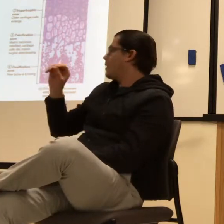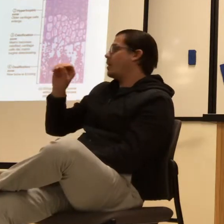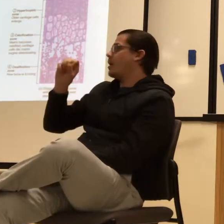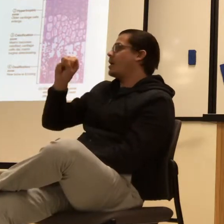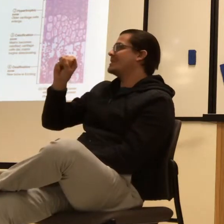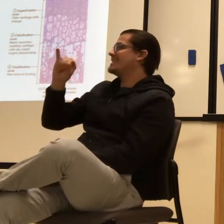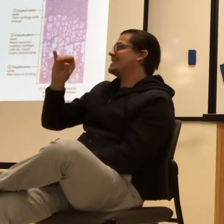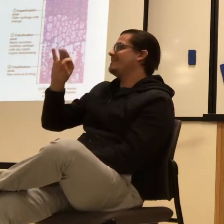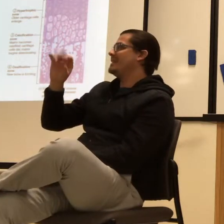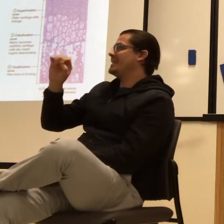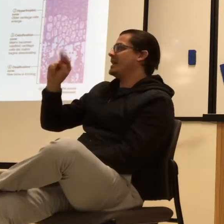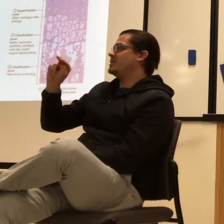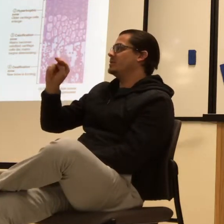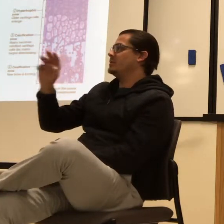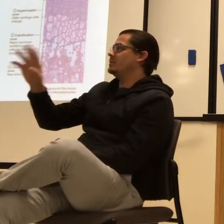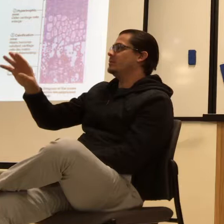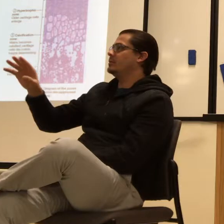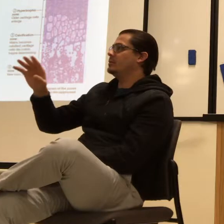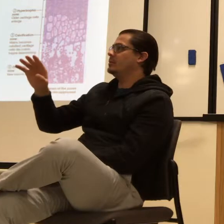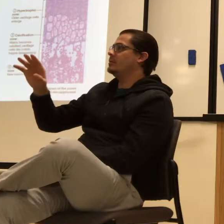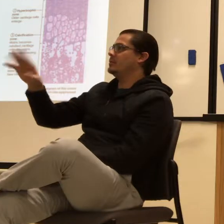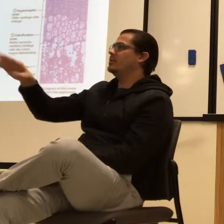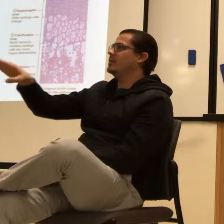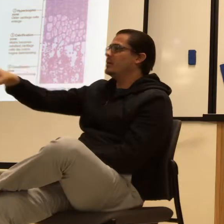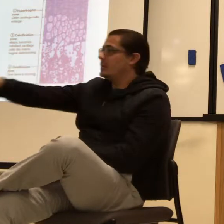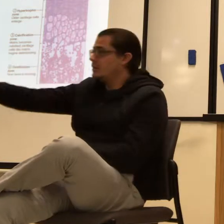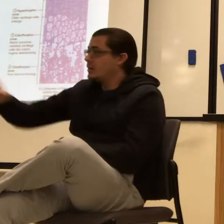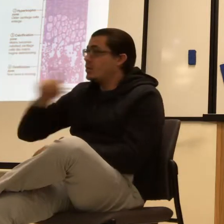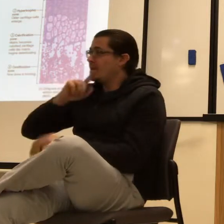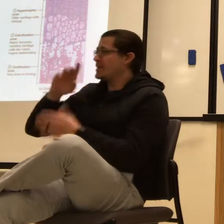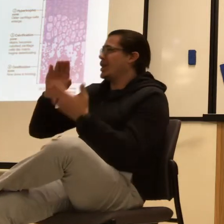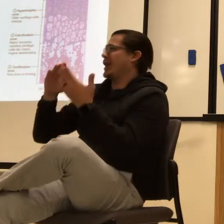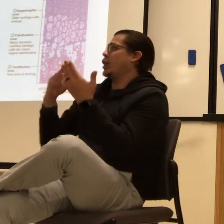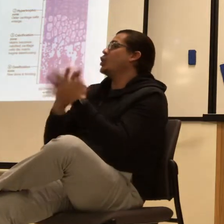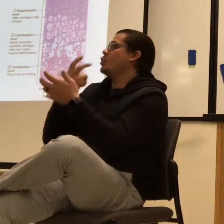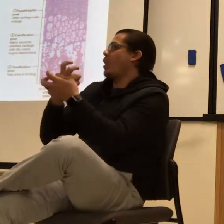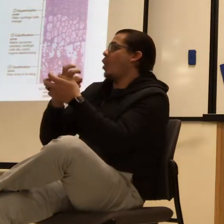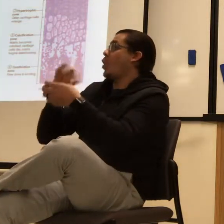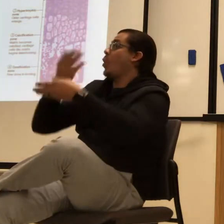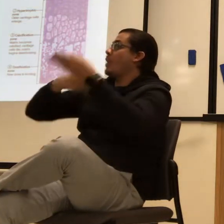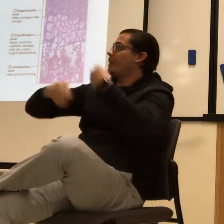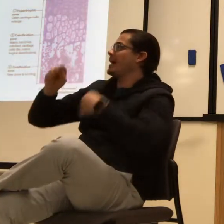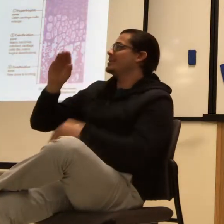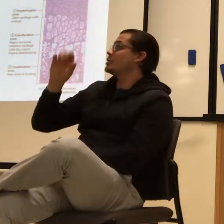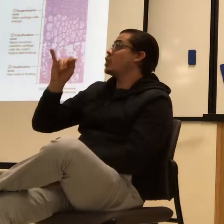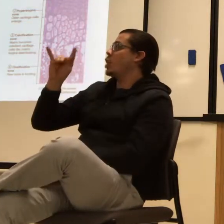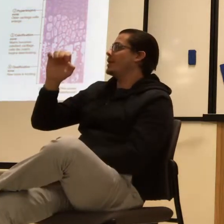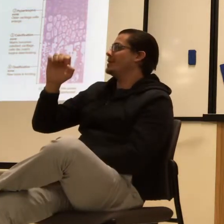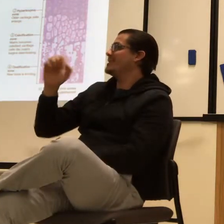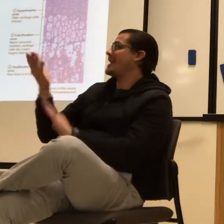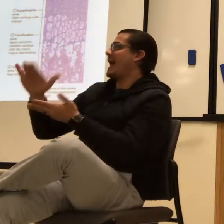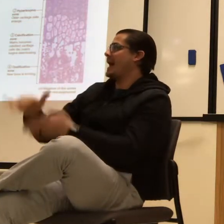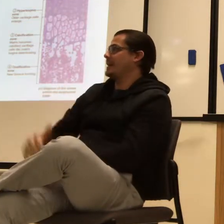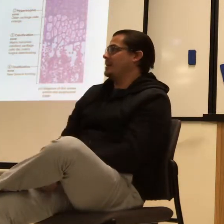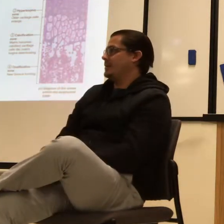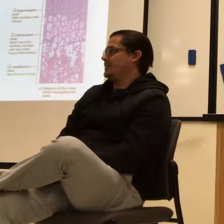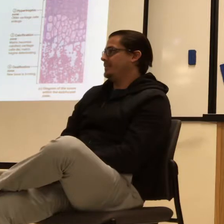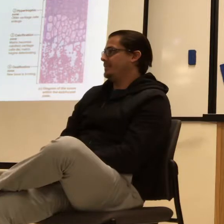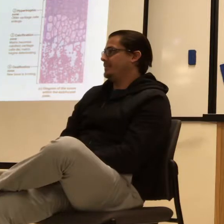I'm going to say new bone replaces the cartilage that has deteriorated.